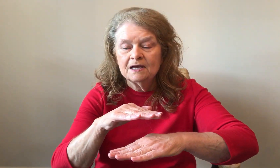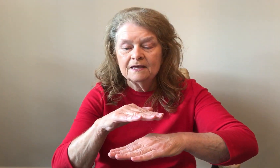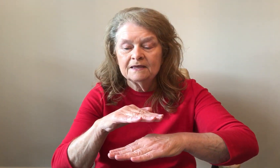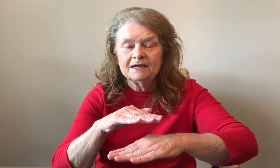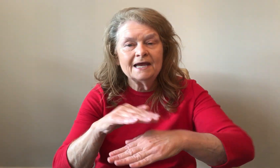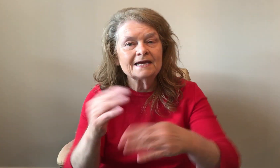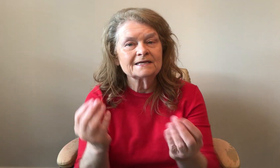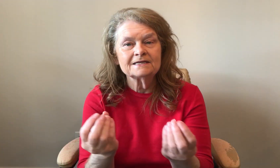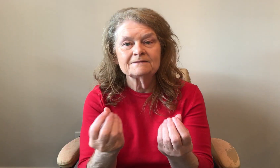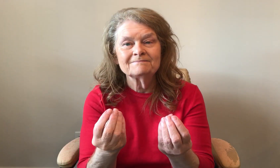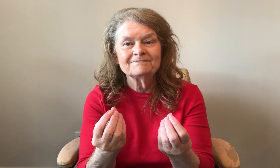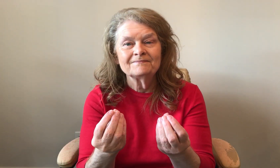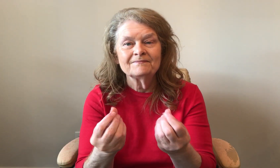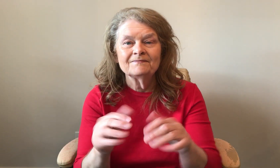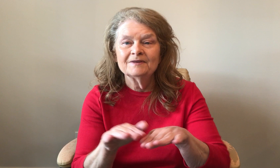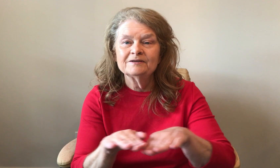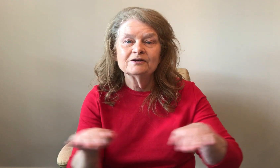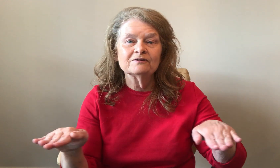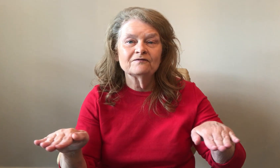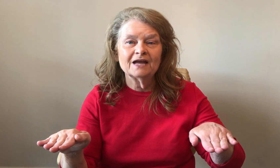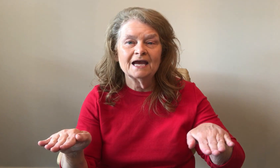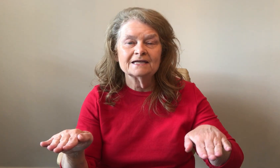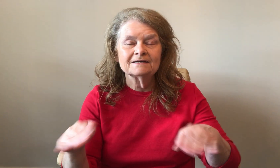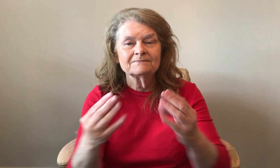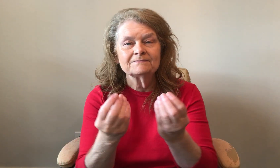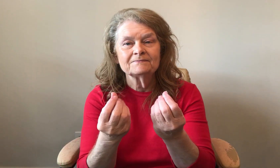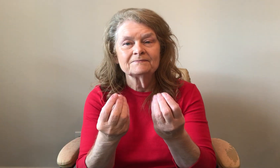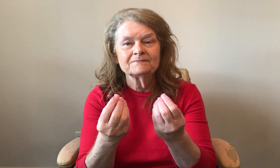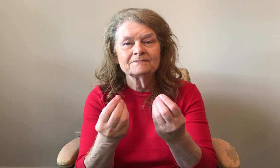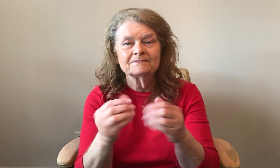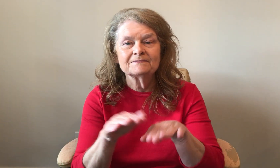the land, the dirt flat.